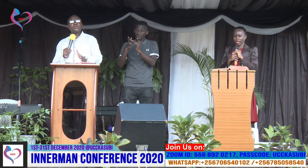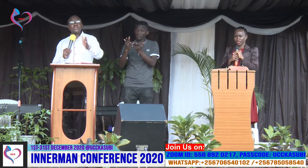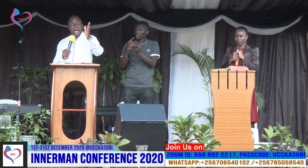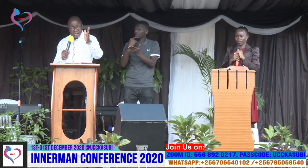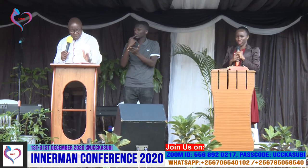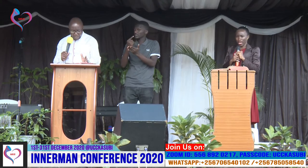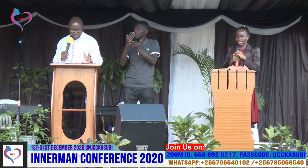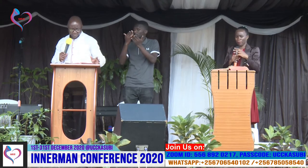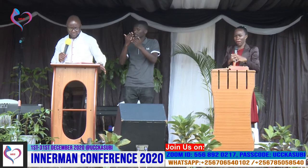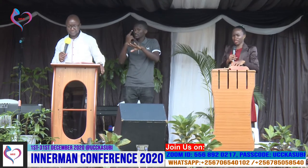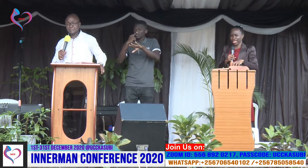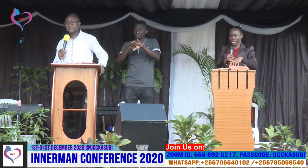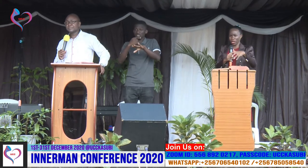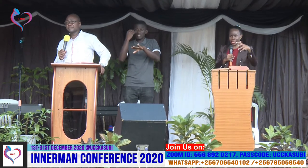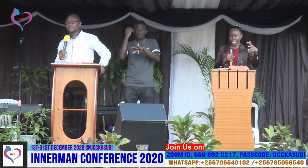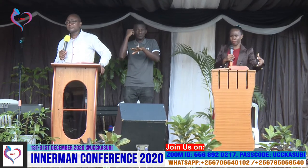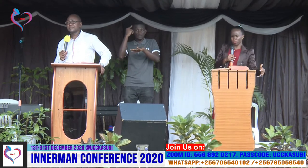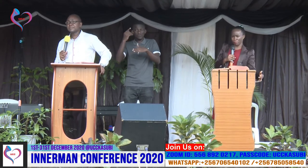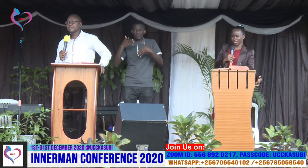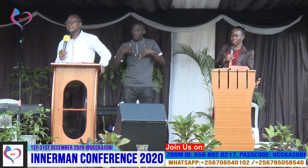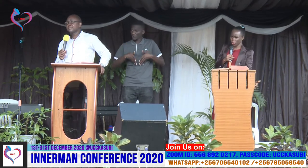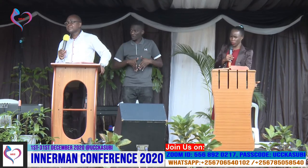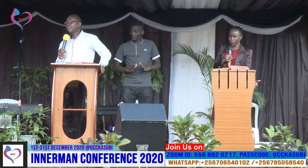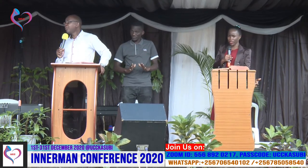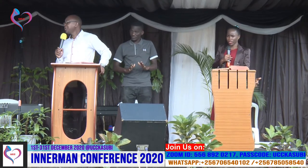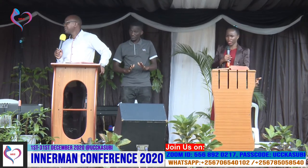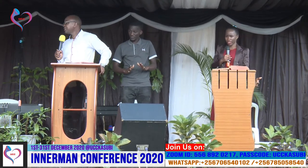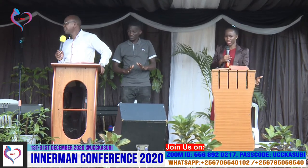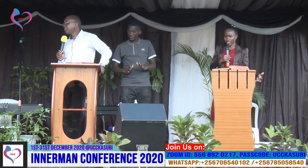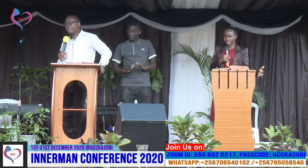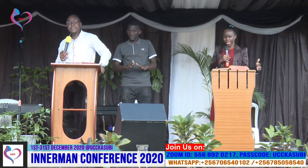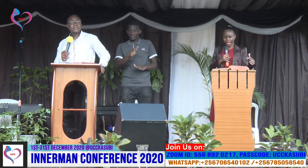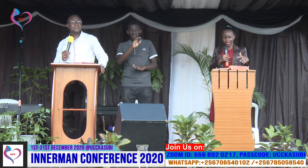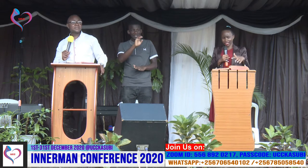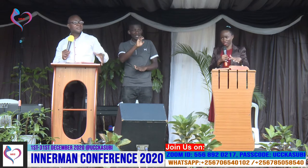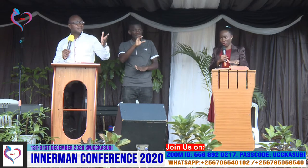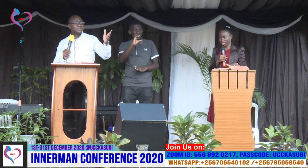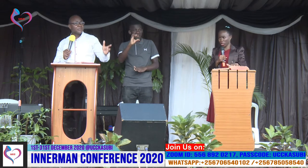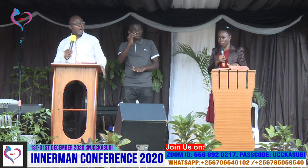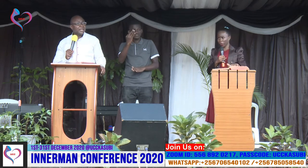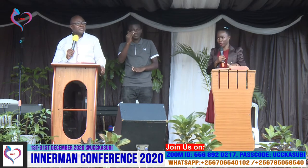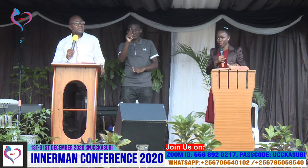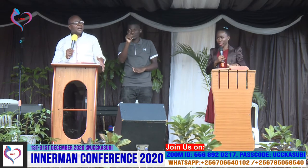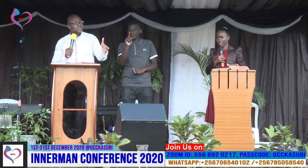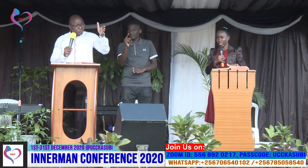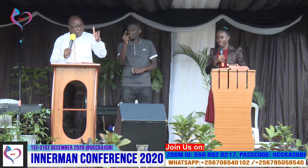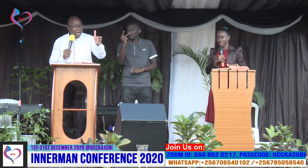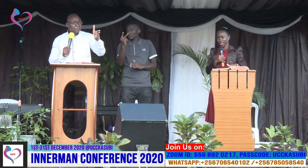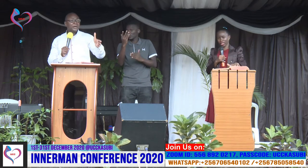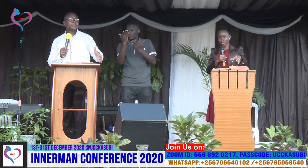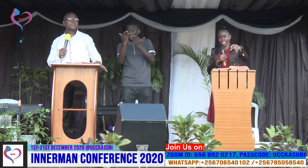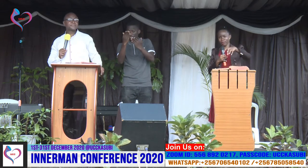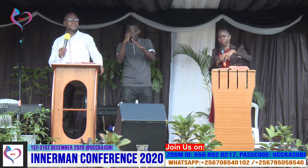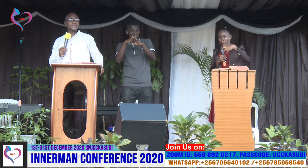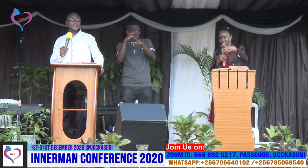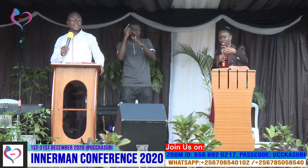ekiseera ky'okuzaalibwa. As the Bible says there is a time to be birthed. Mubulizi 3:2. Ecclesiastes 3:2. Waliye ekiseera